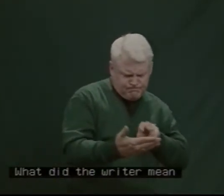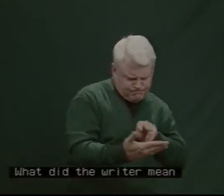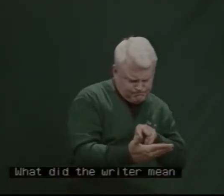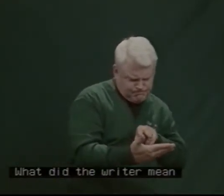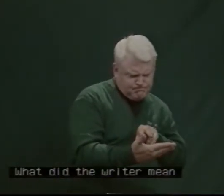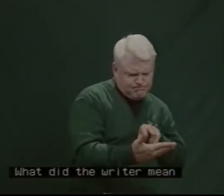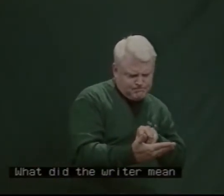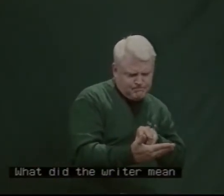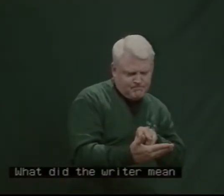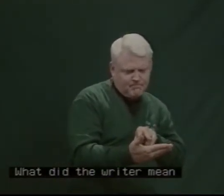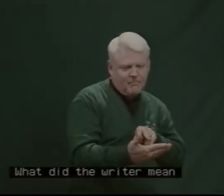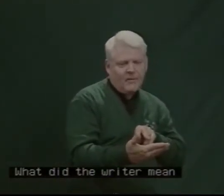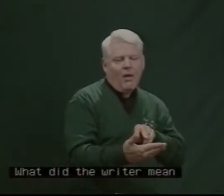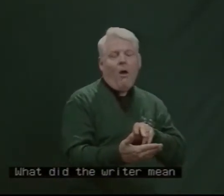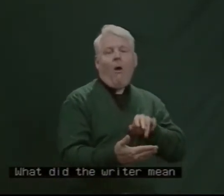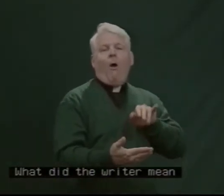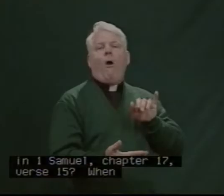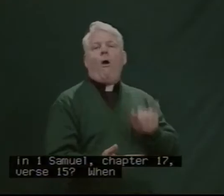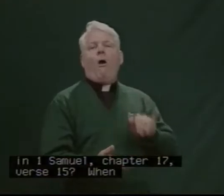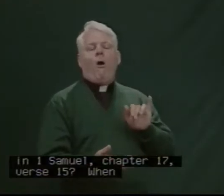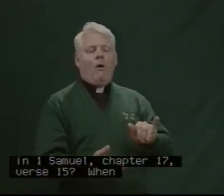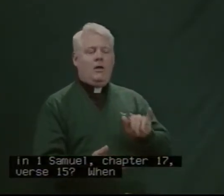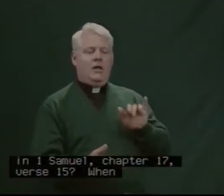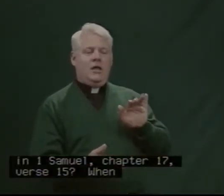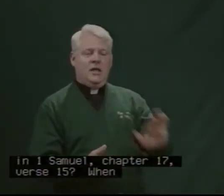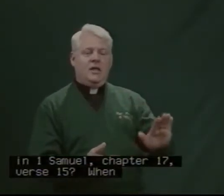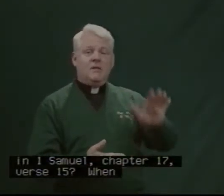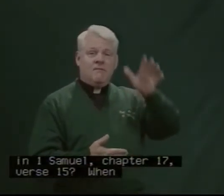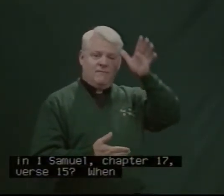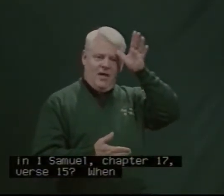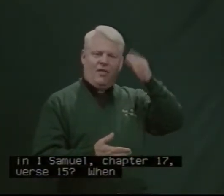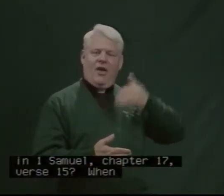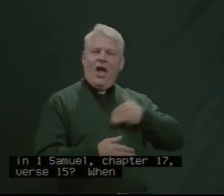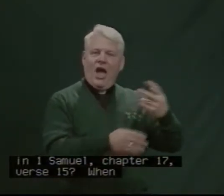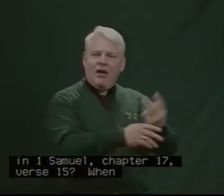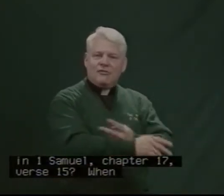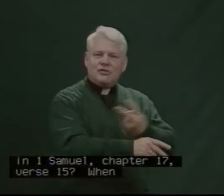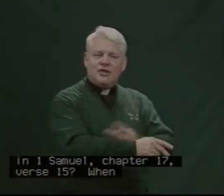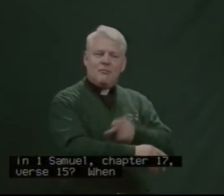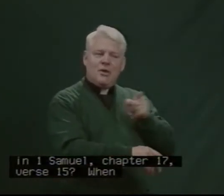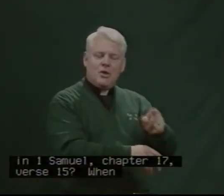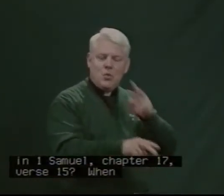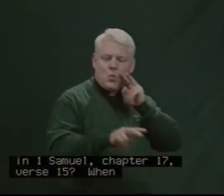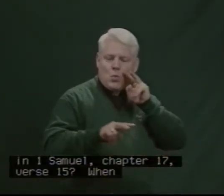What did the writer mean? In 1 Samuel, chapter 17, verse 15,